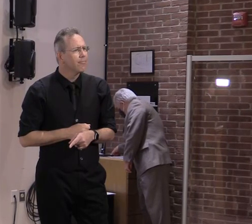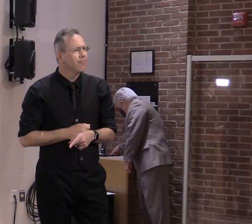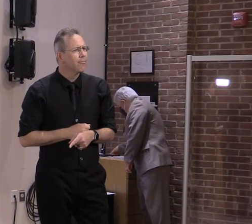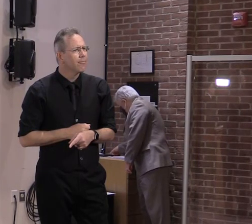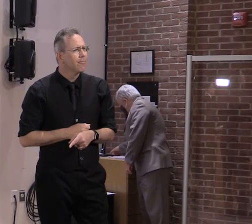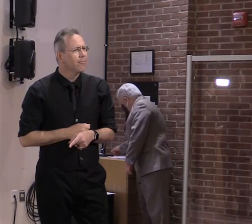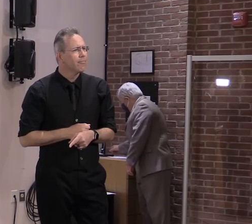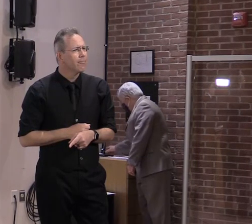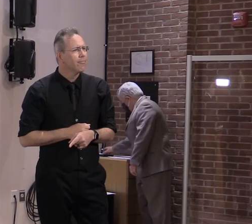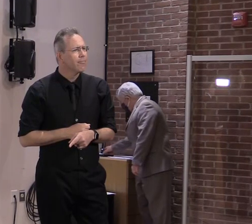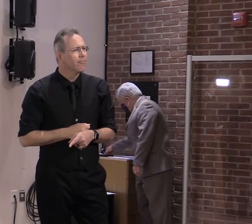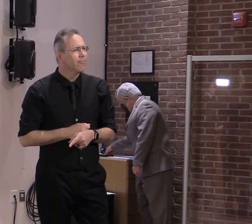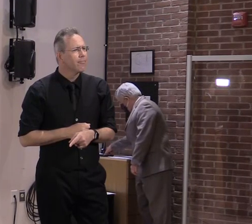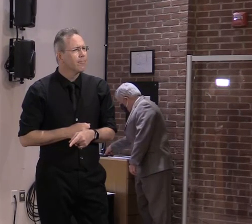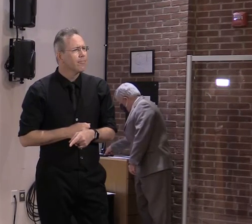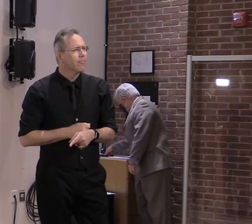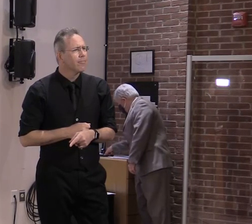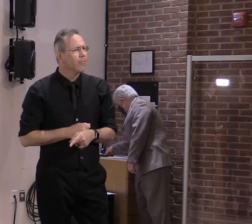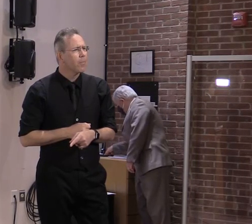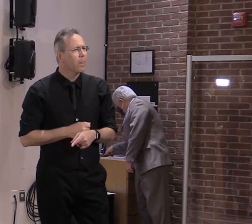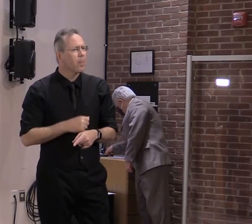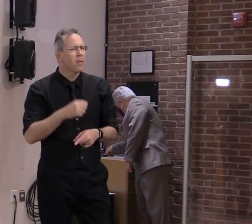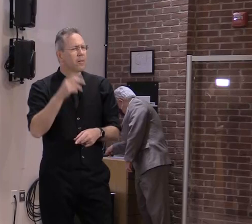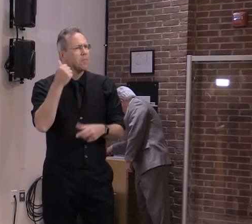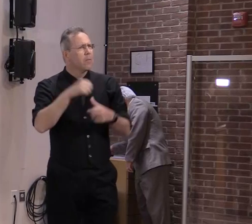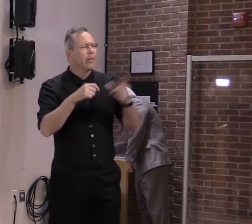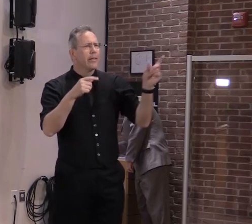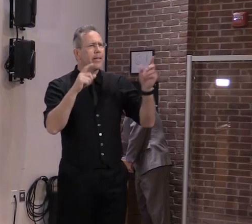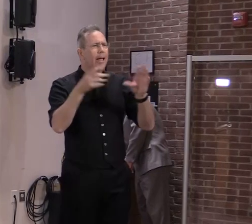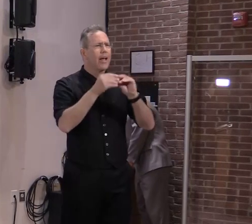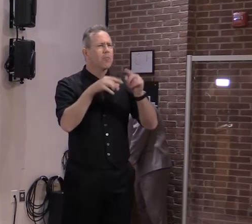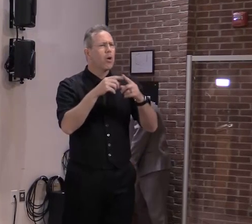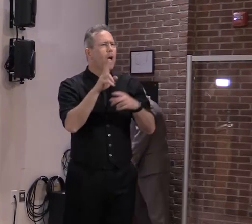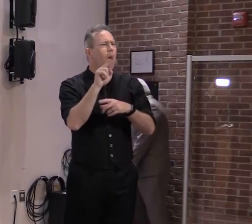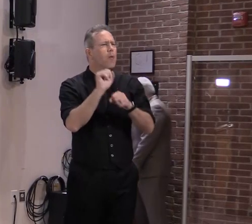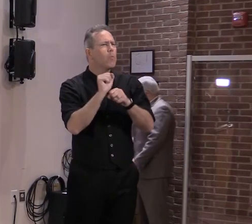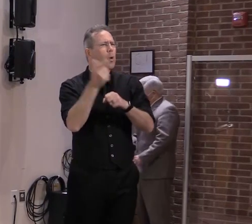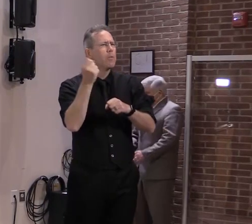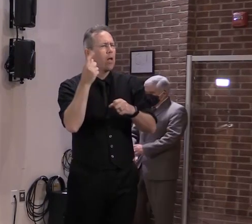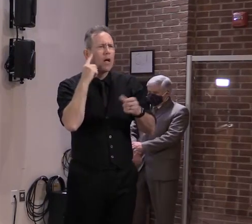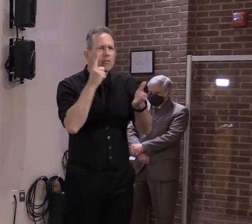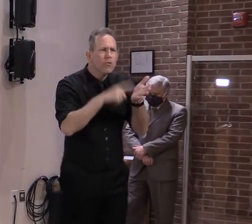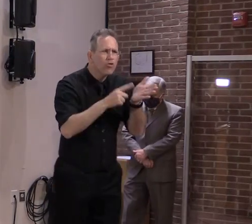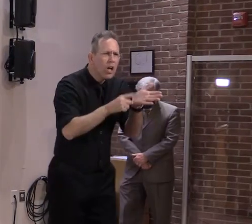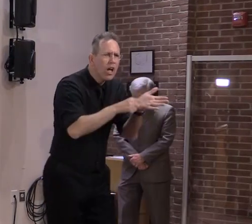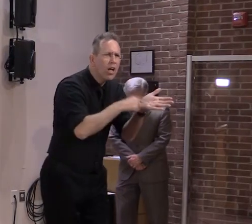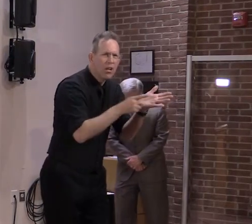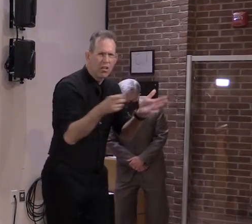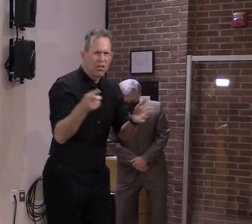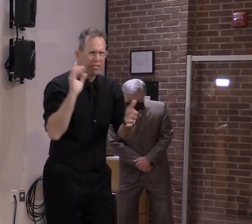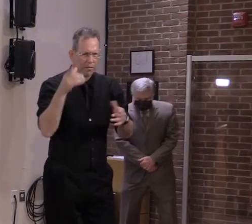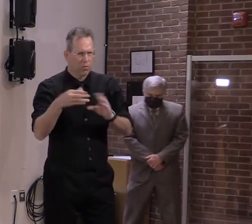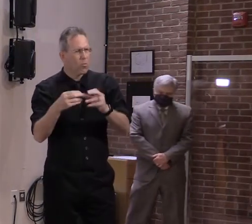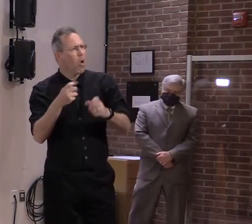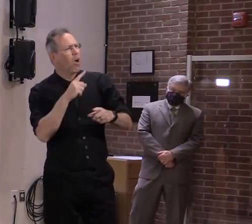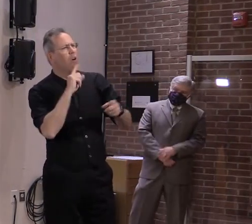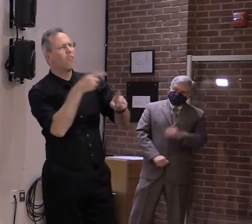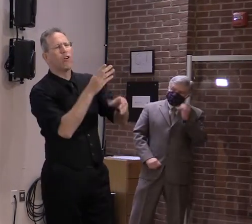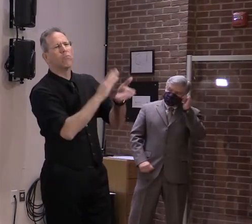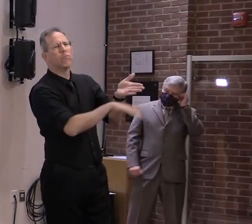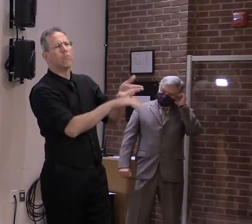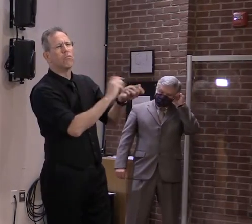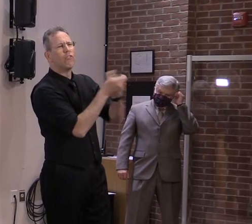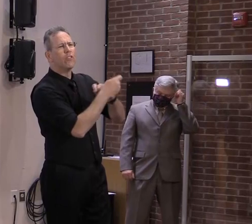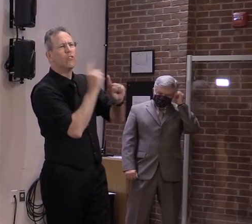state reactivated that able and available eligibility trigger?